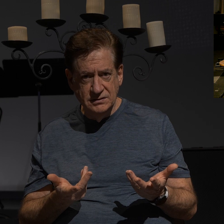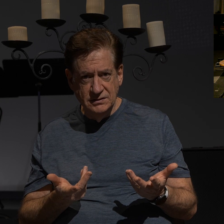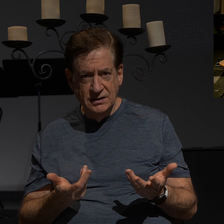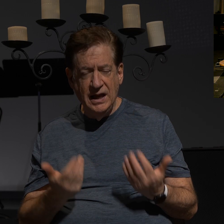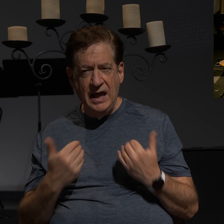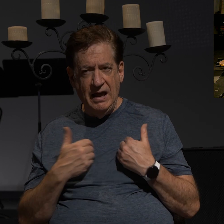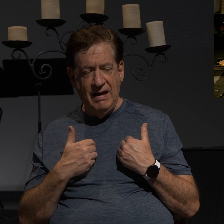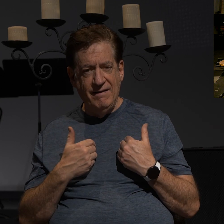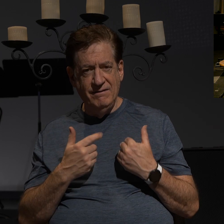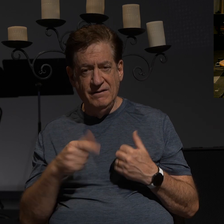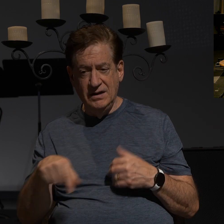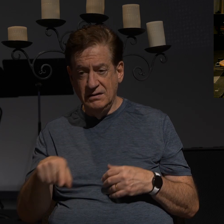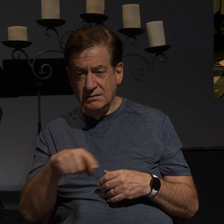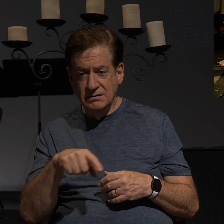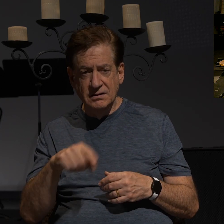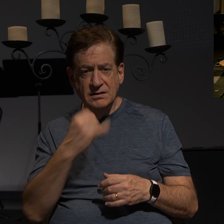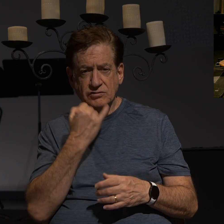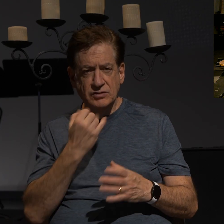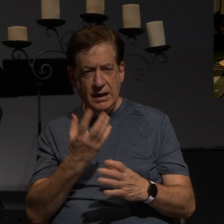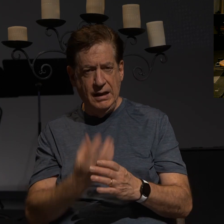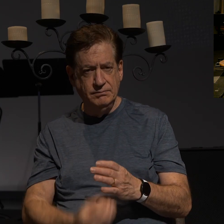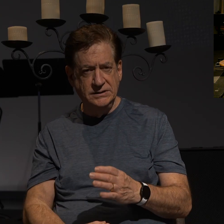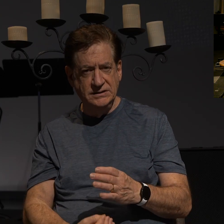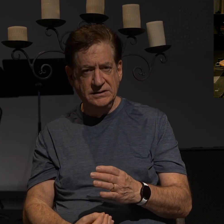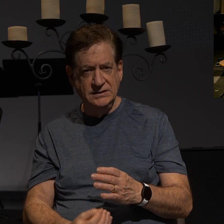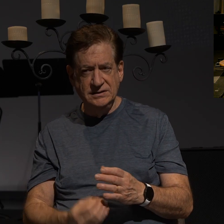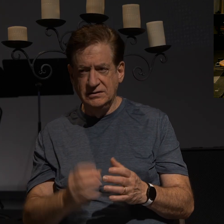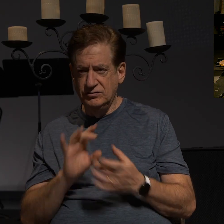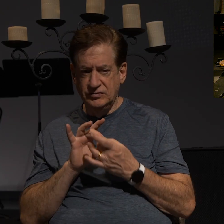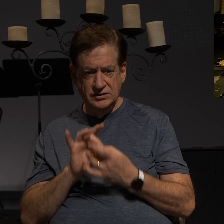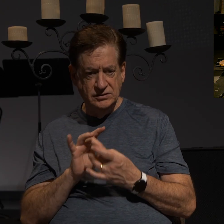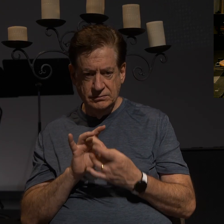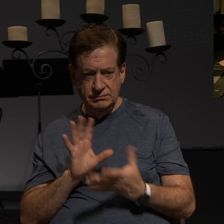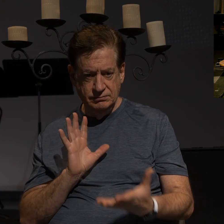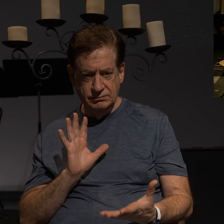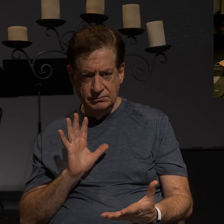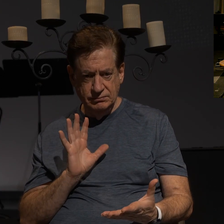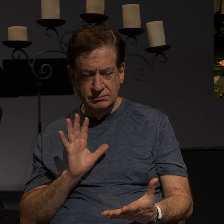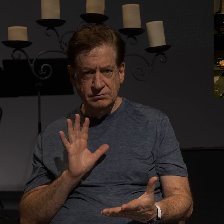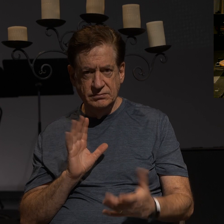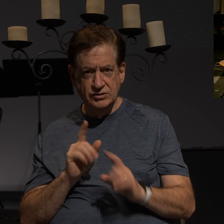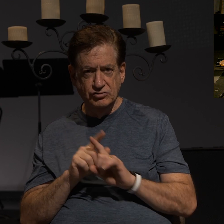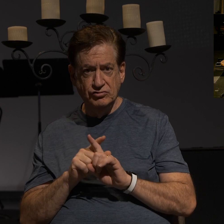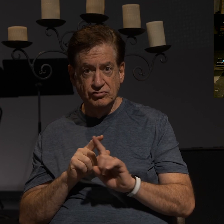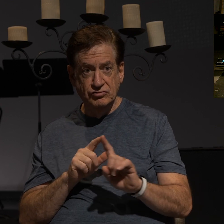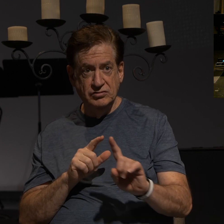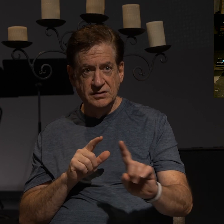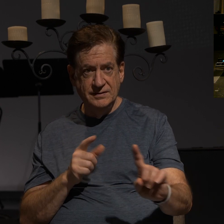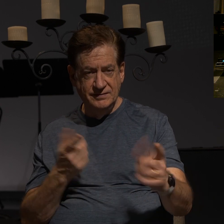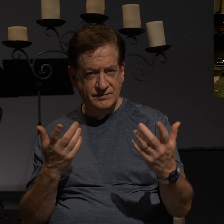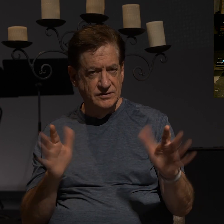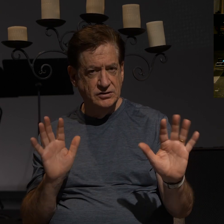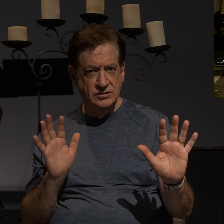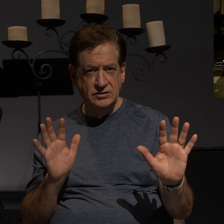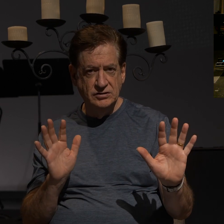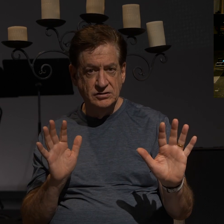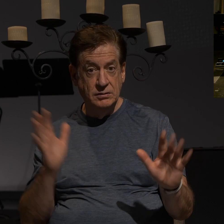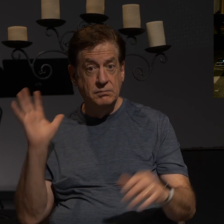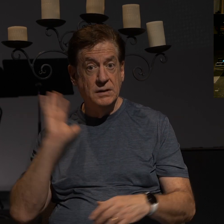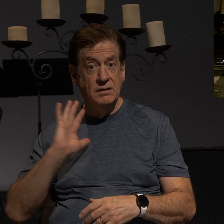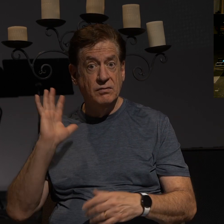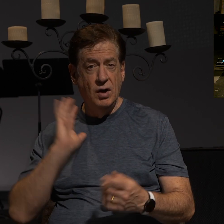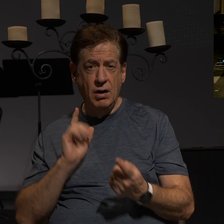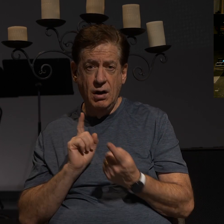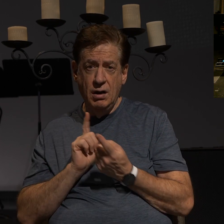There's an absence of relationship now. The drift has occurred. What was once a